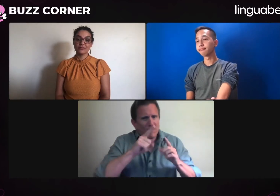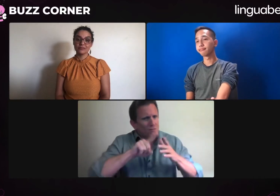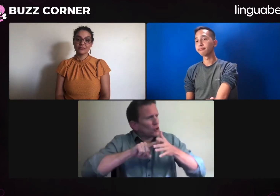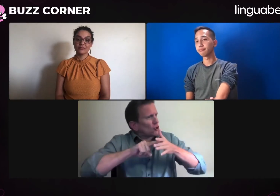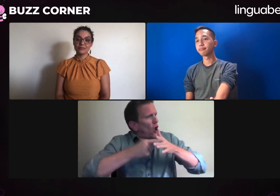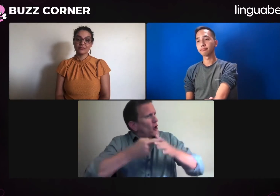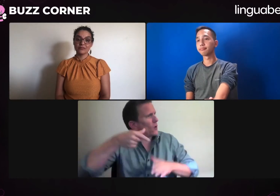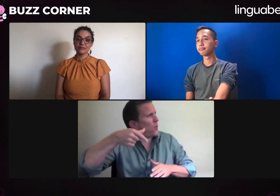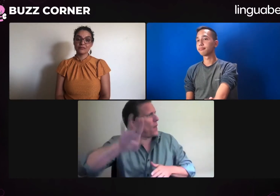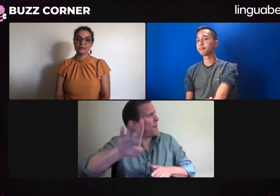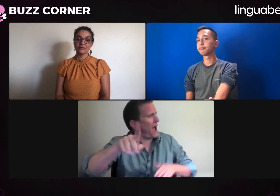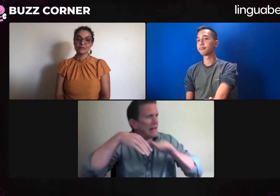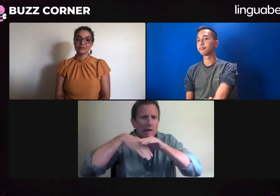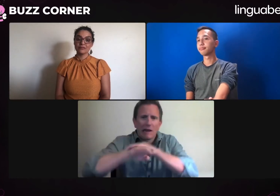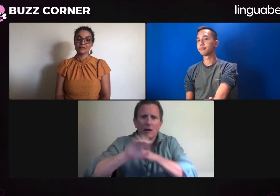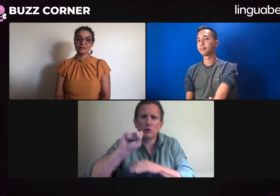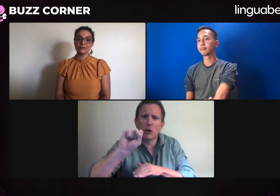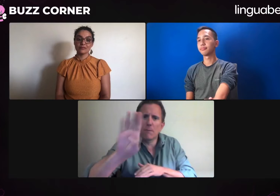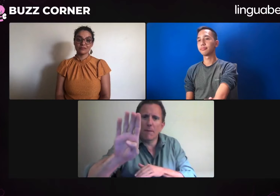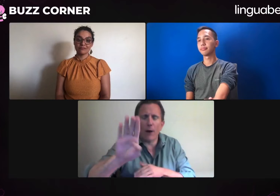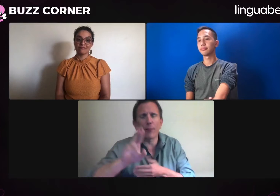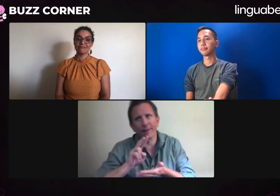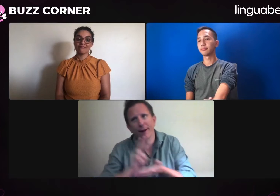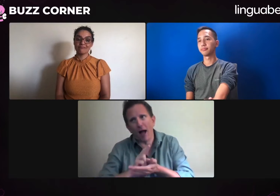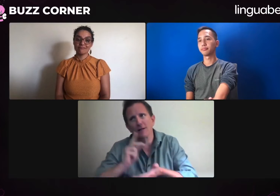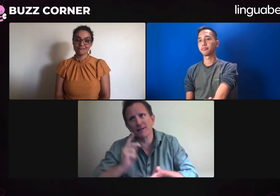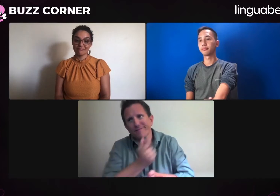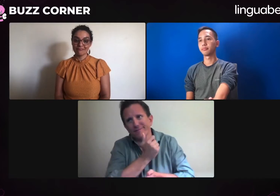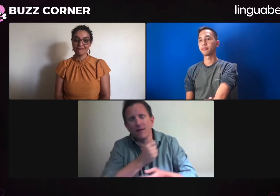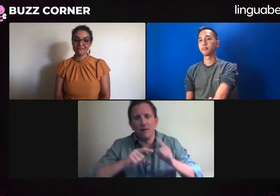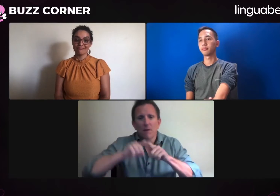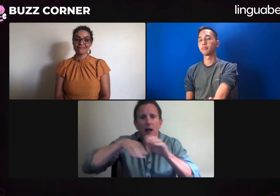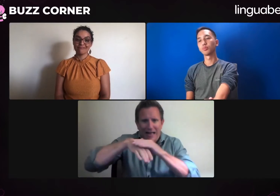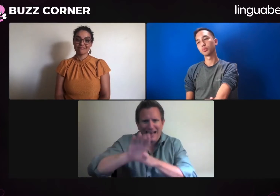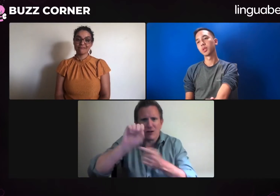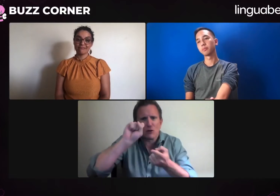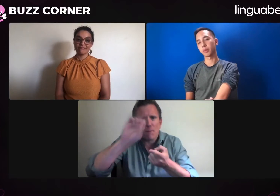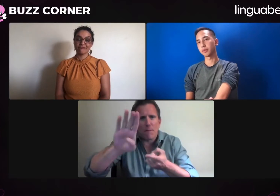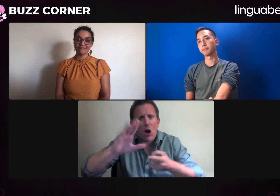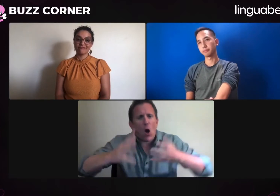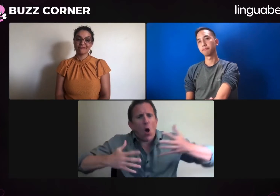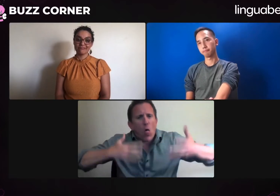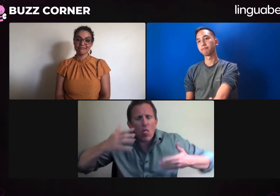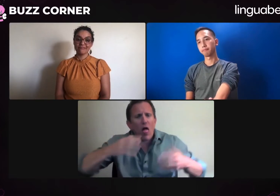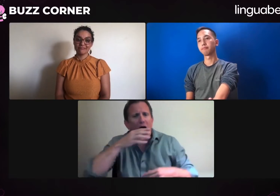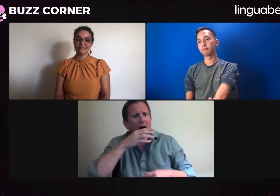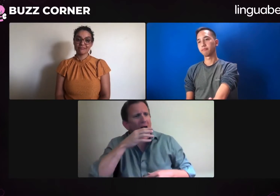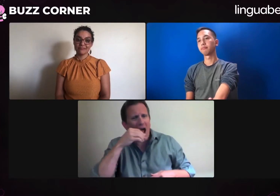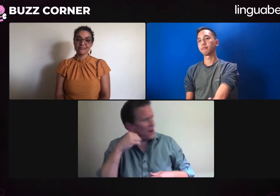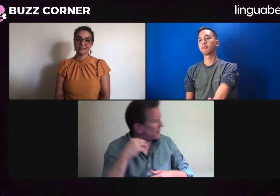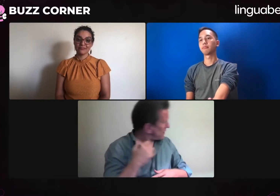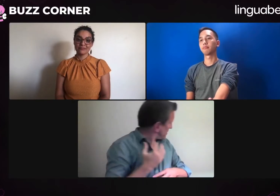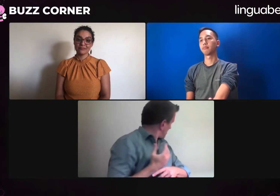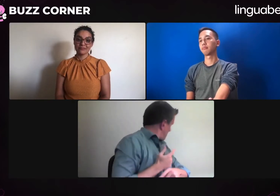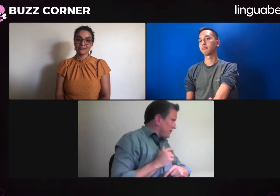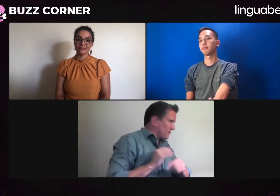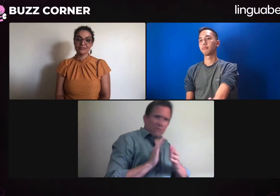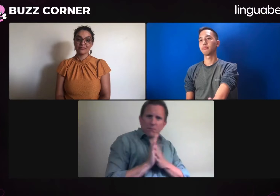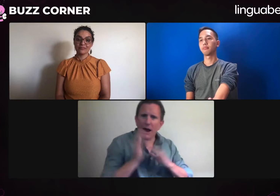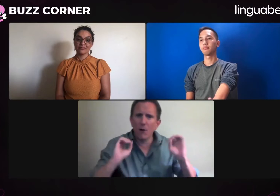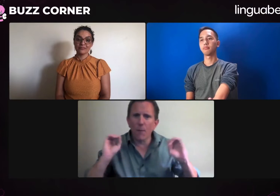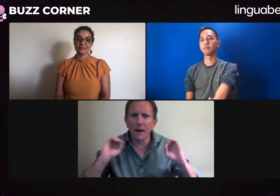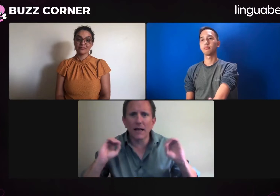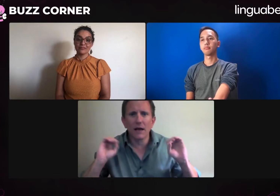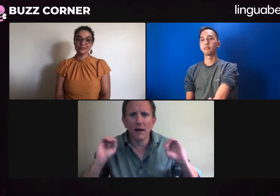was horrendous. He was the starting quarterback for the Super Bowl. Unfortunately, they lost, but